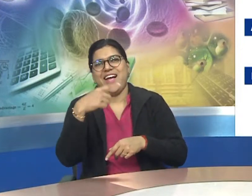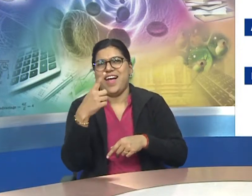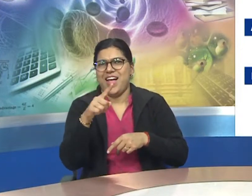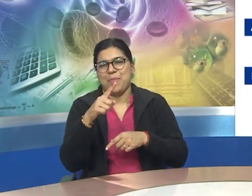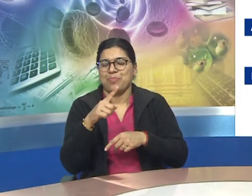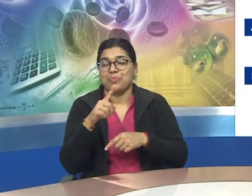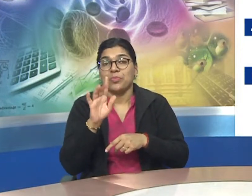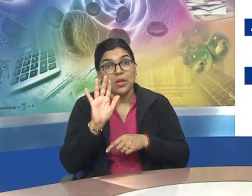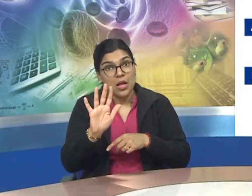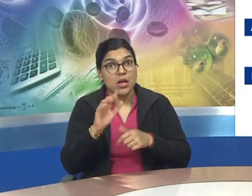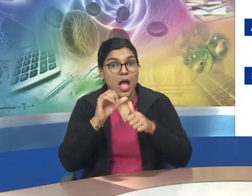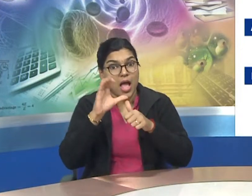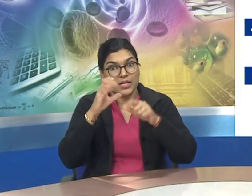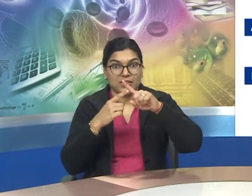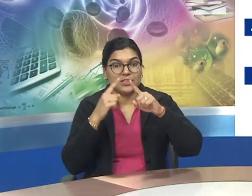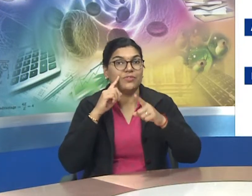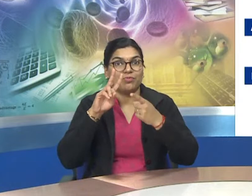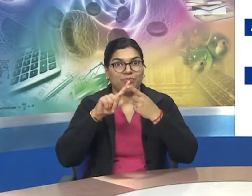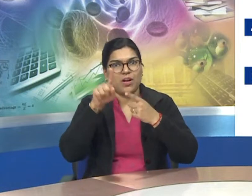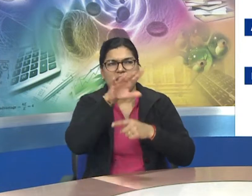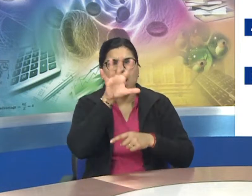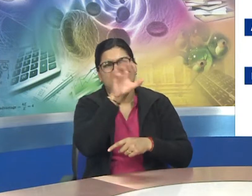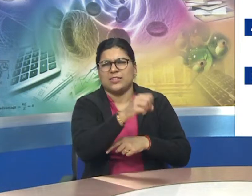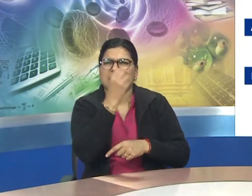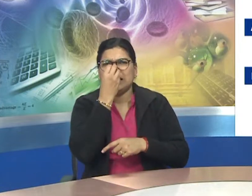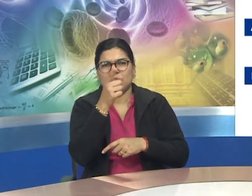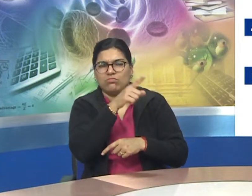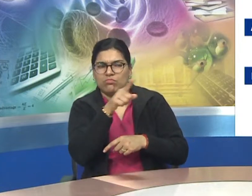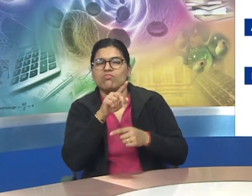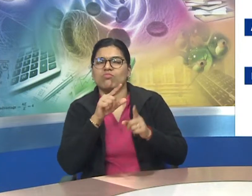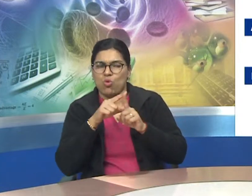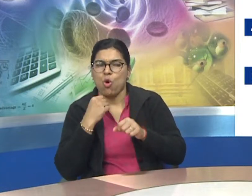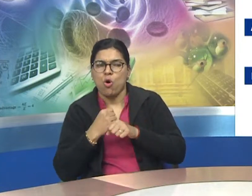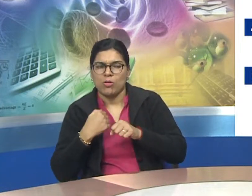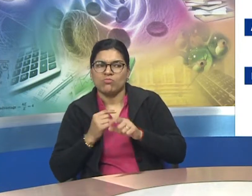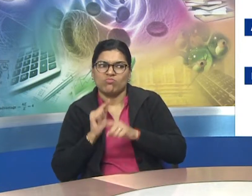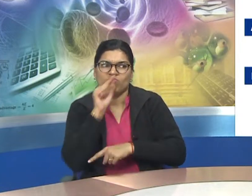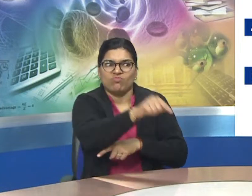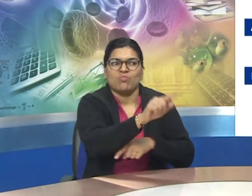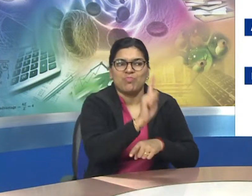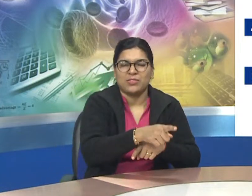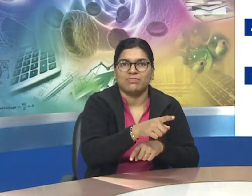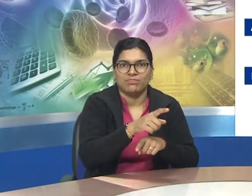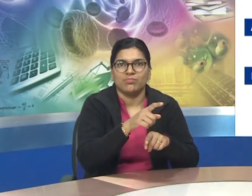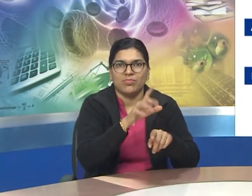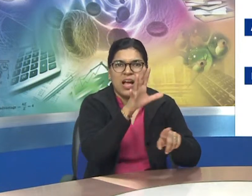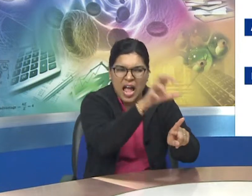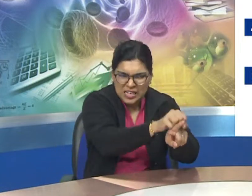is chased. So this is the active statement. So you have understood this.